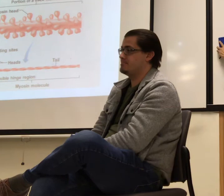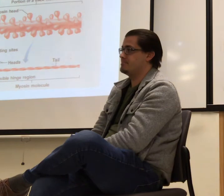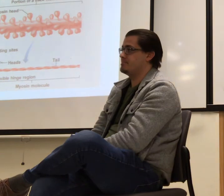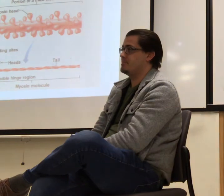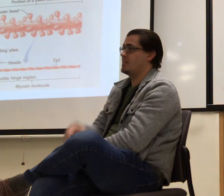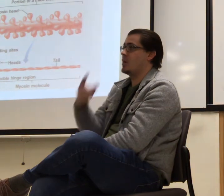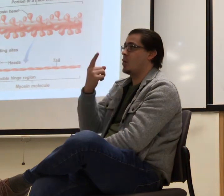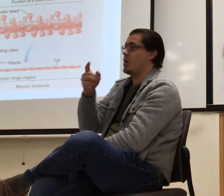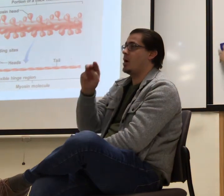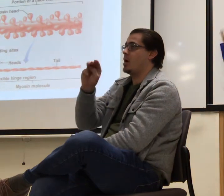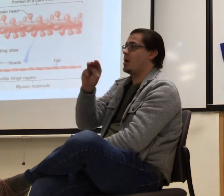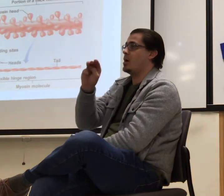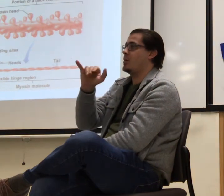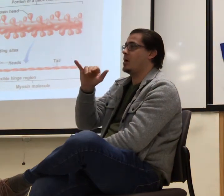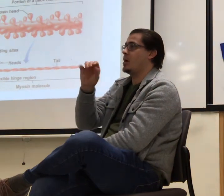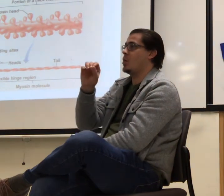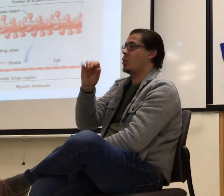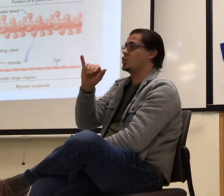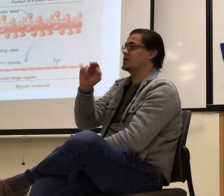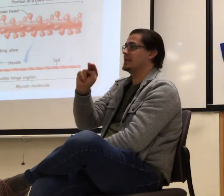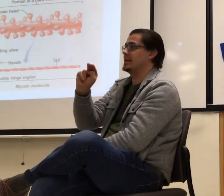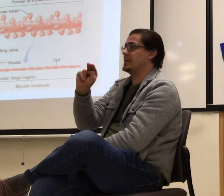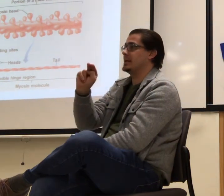One myosin.